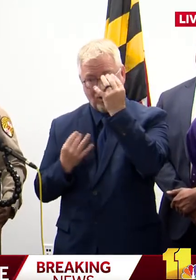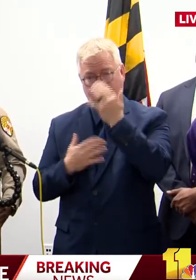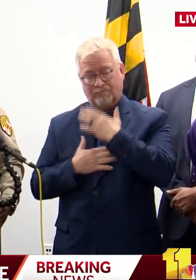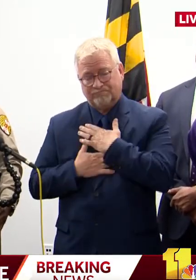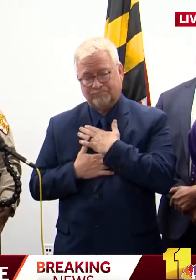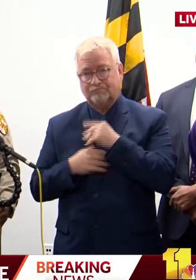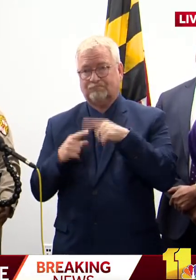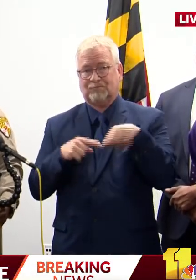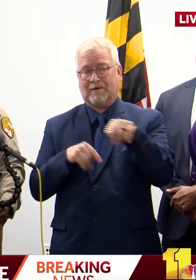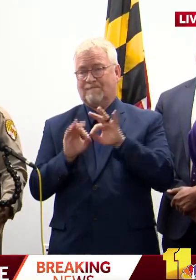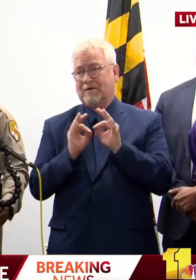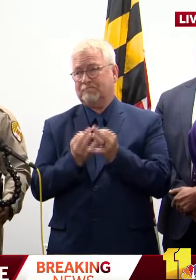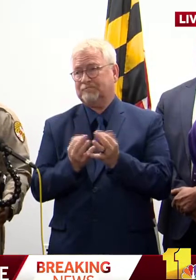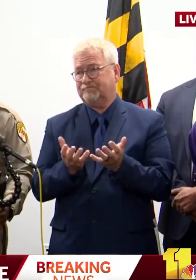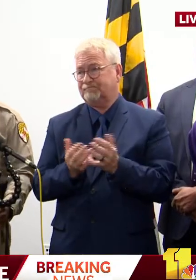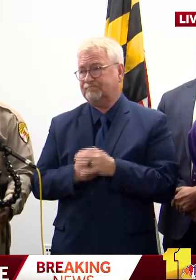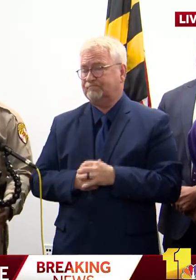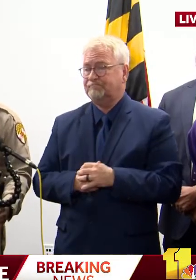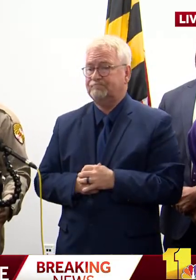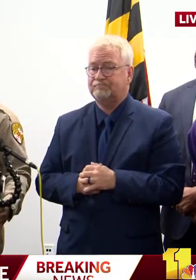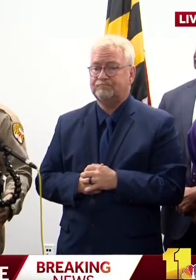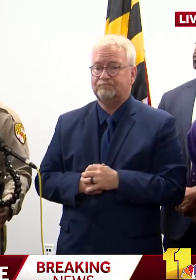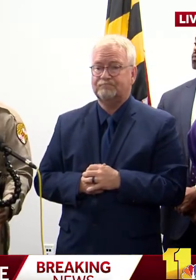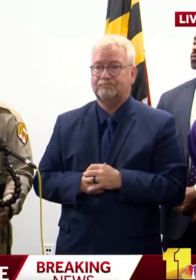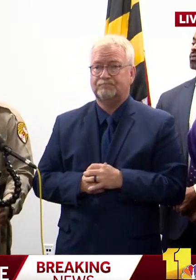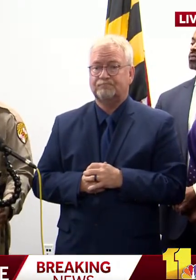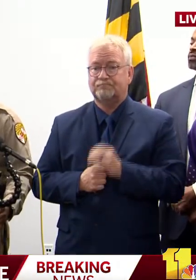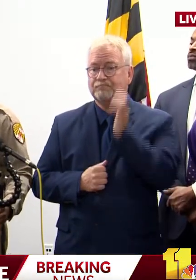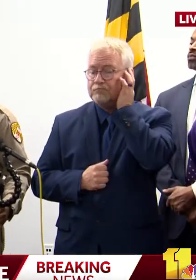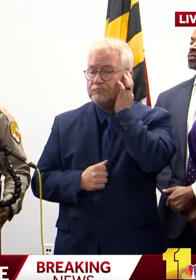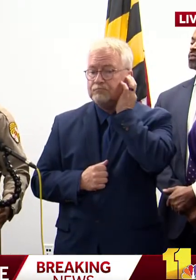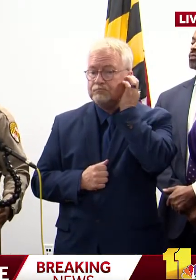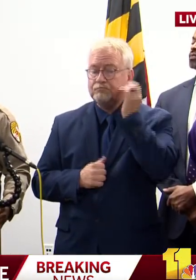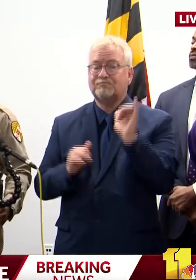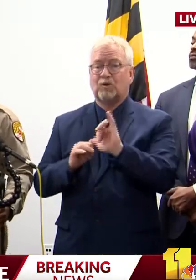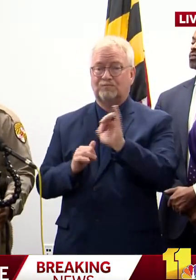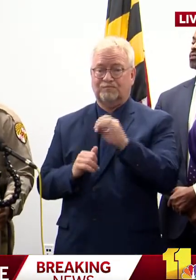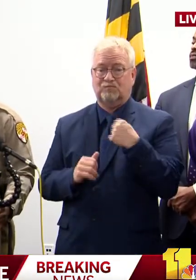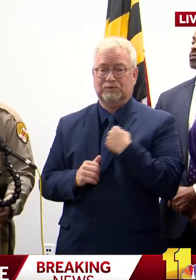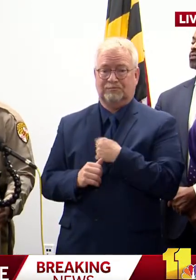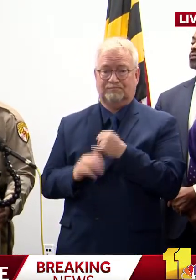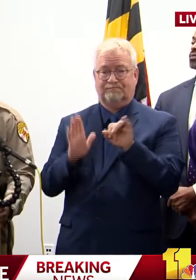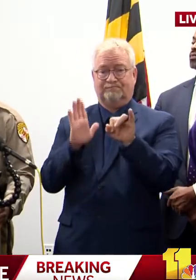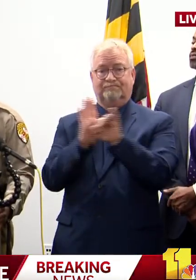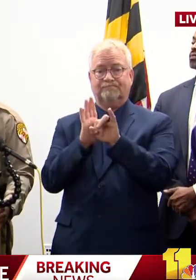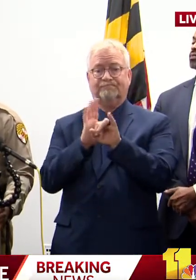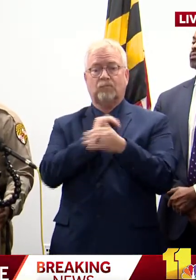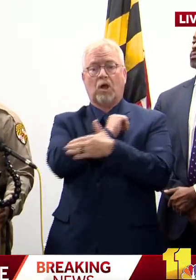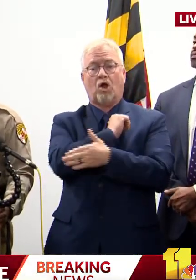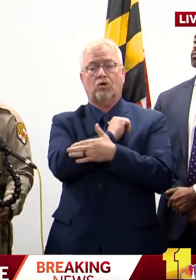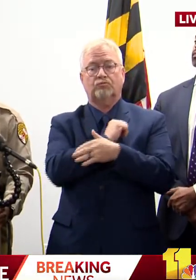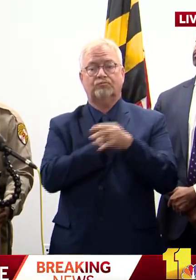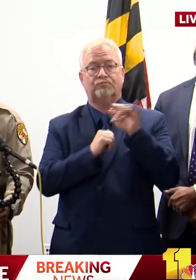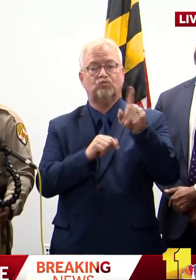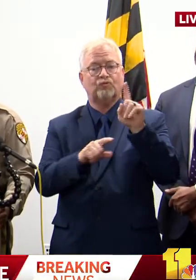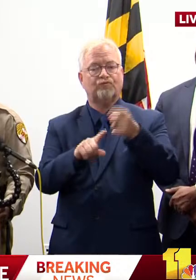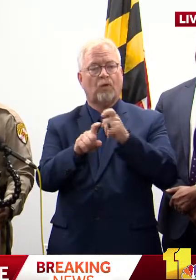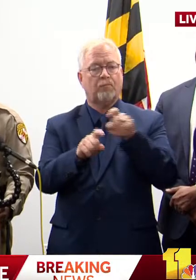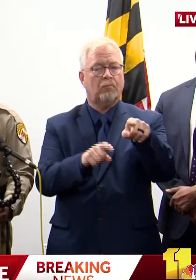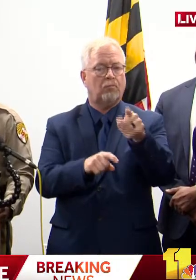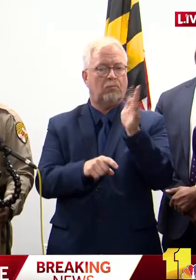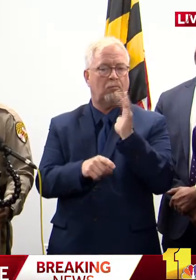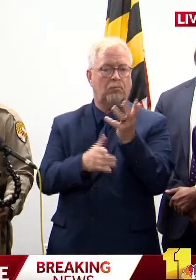In coordination with our FBI partners, we've determined the countries of origin of those that are presumed